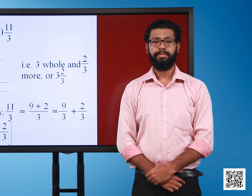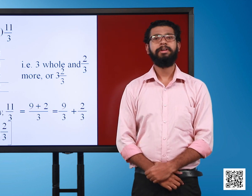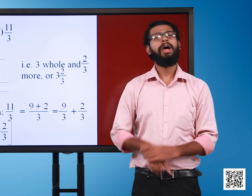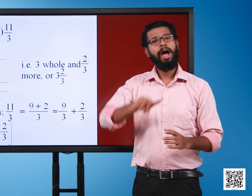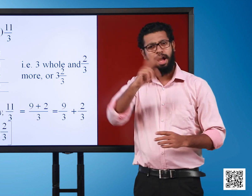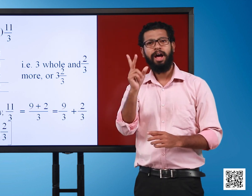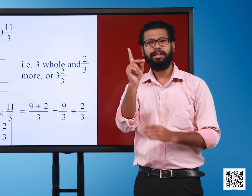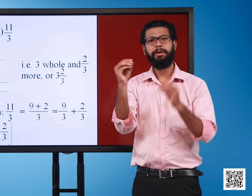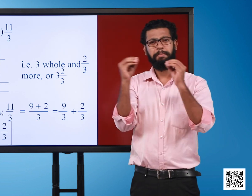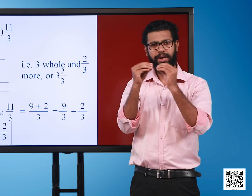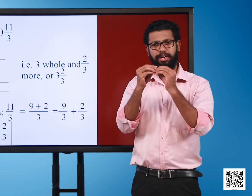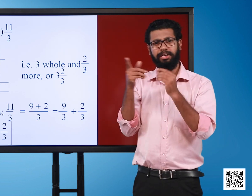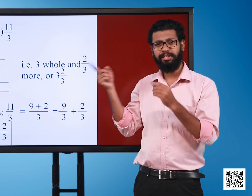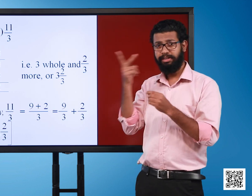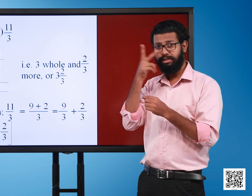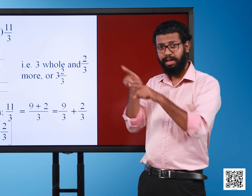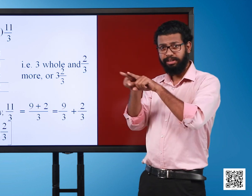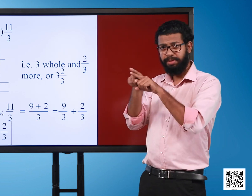B. 11 upon 3.